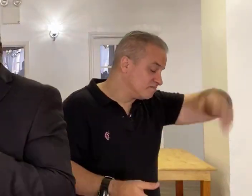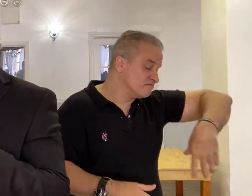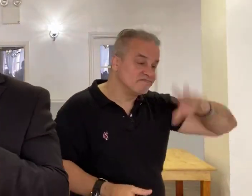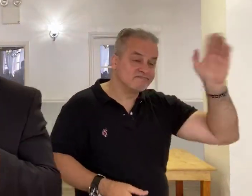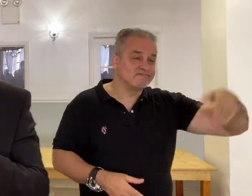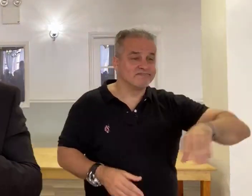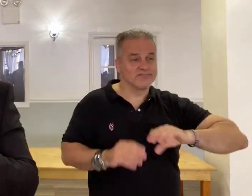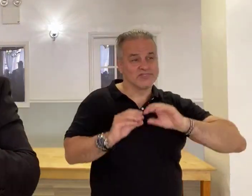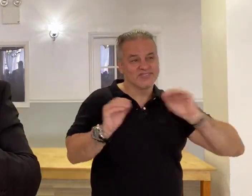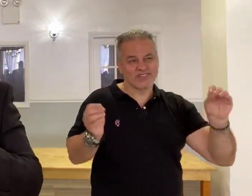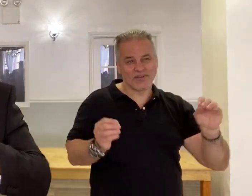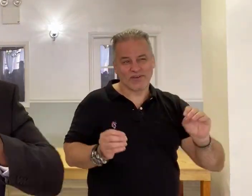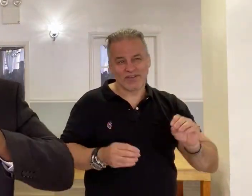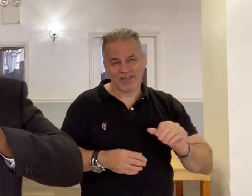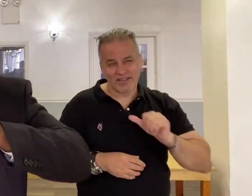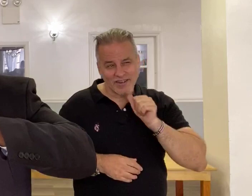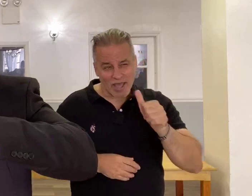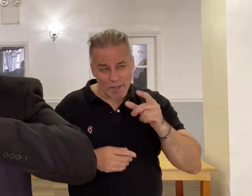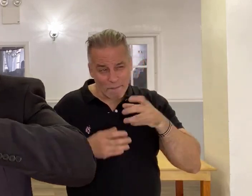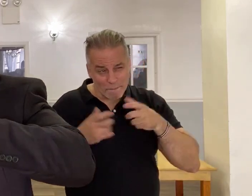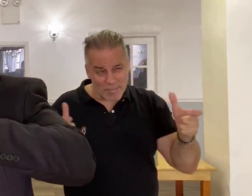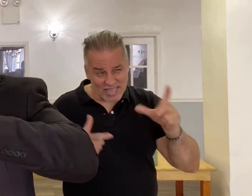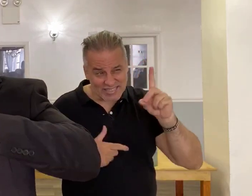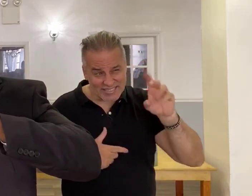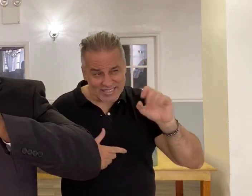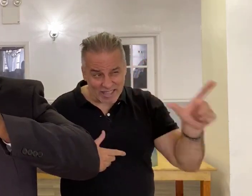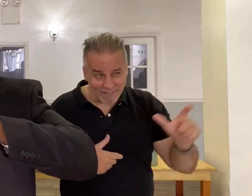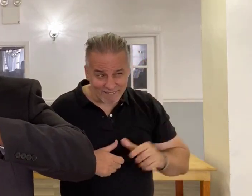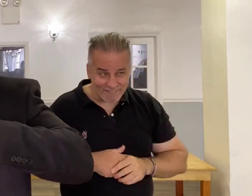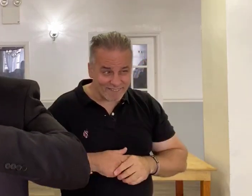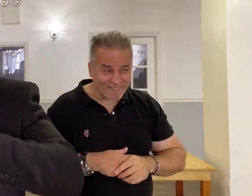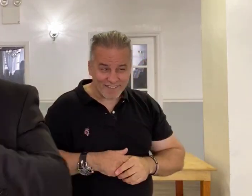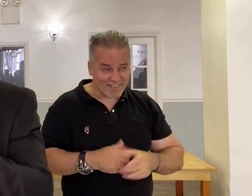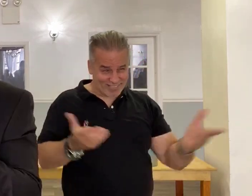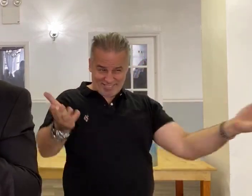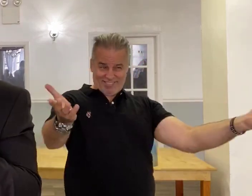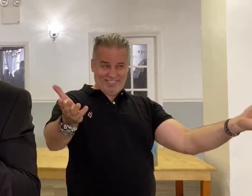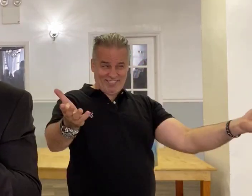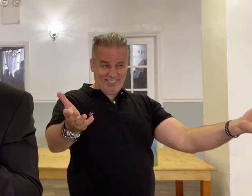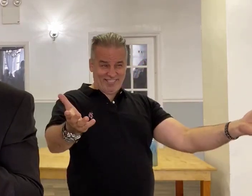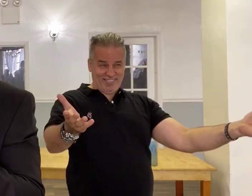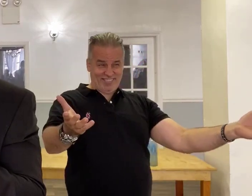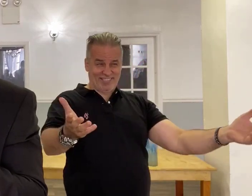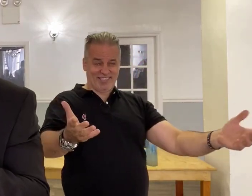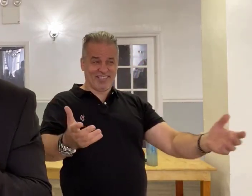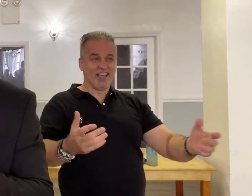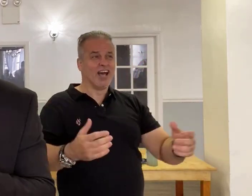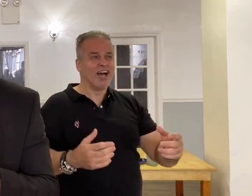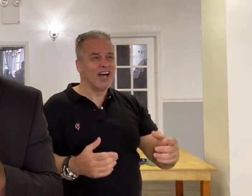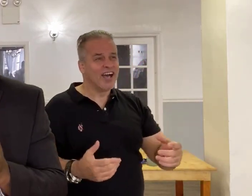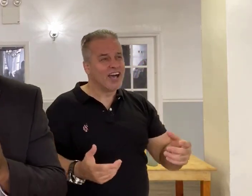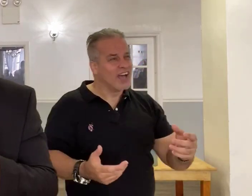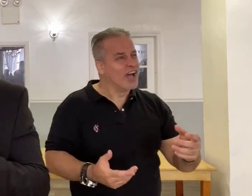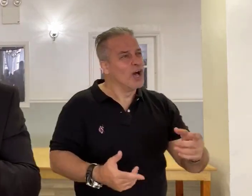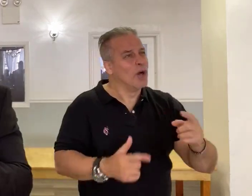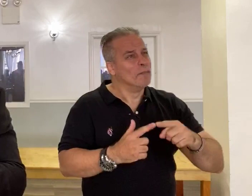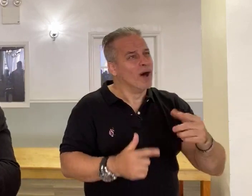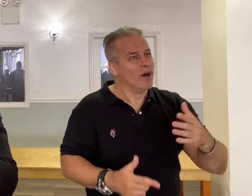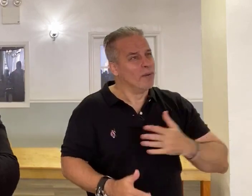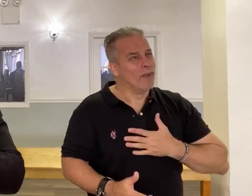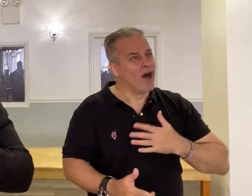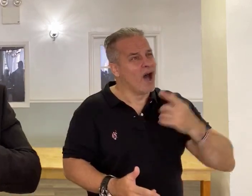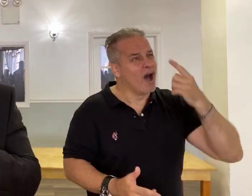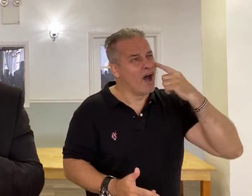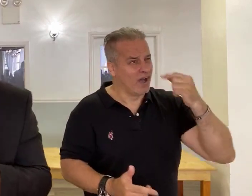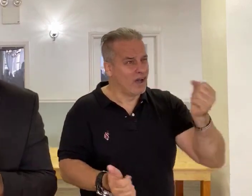deal. What's the big deal? It's just an arm, man. But that's my right arm. I love my